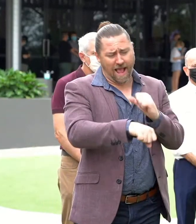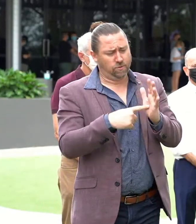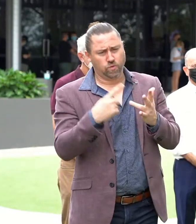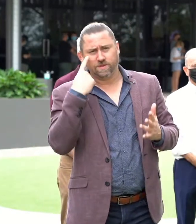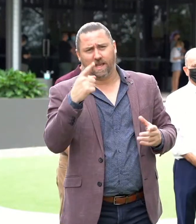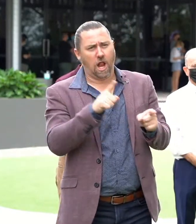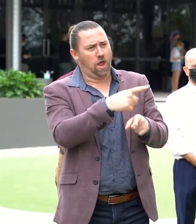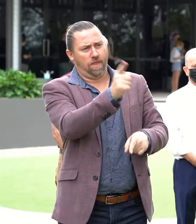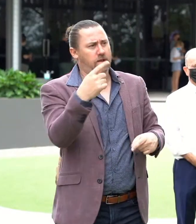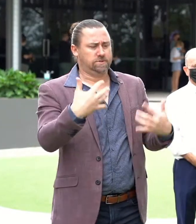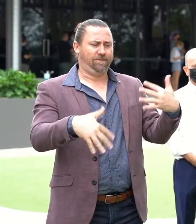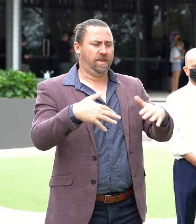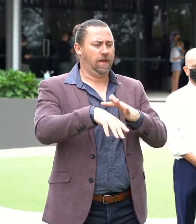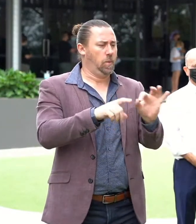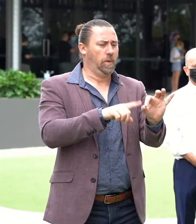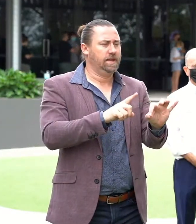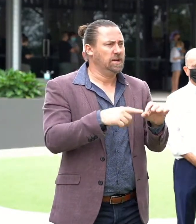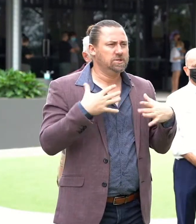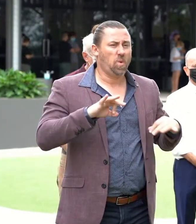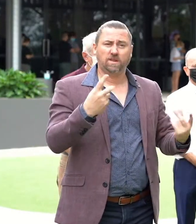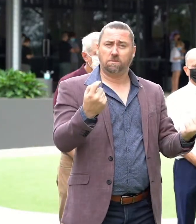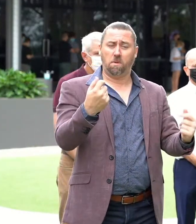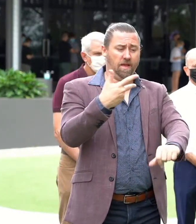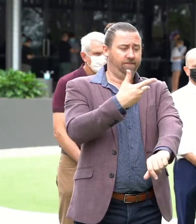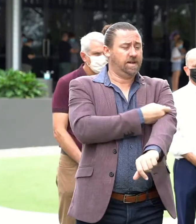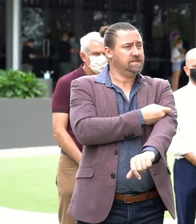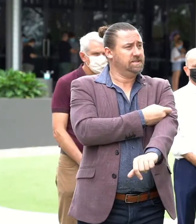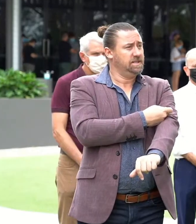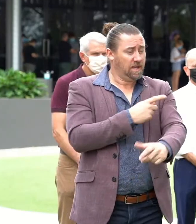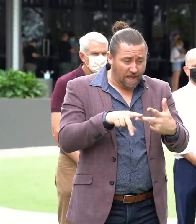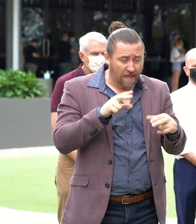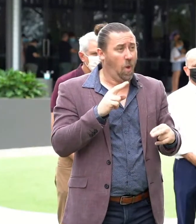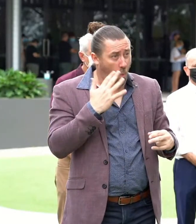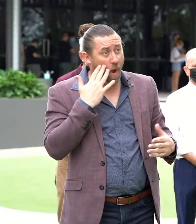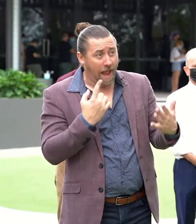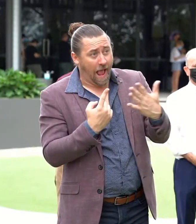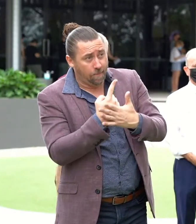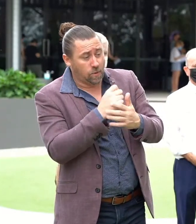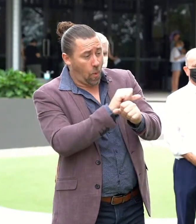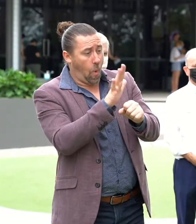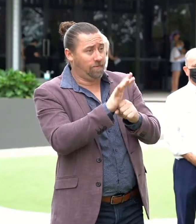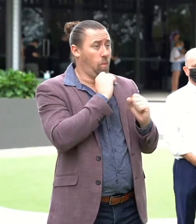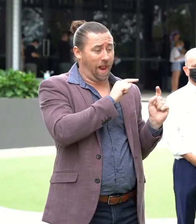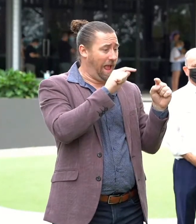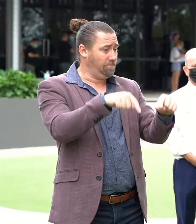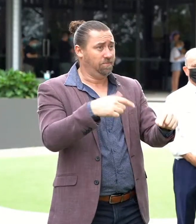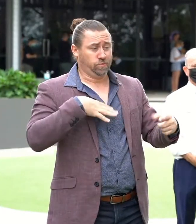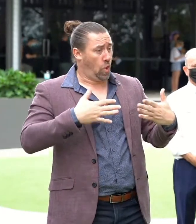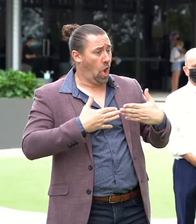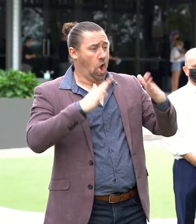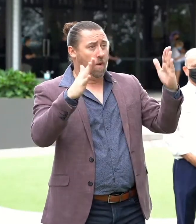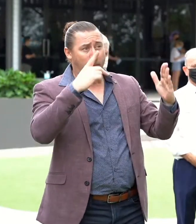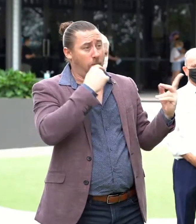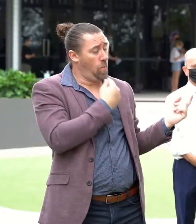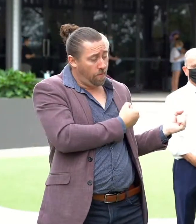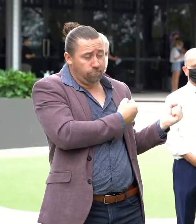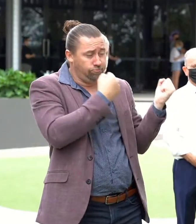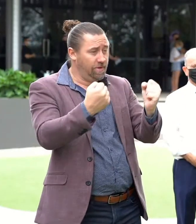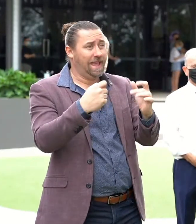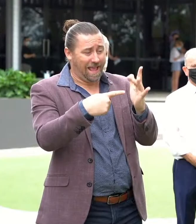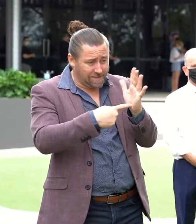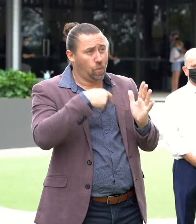want everybody to be vaccinated so that when COVID enters this state, we are best placed in the position. We are